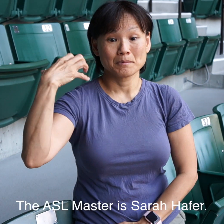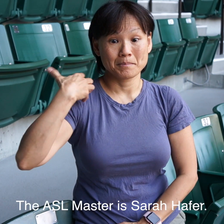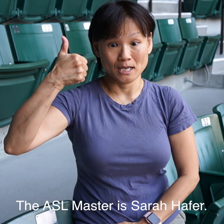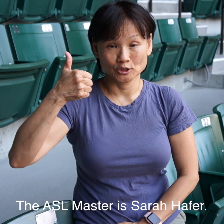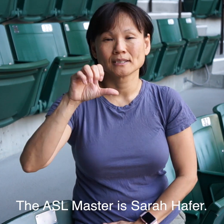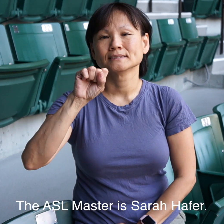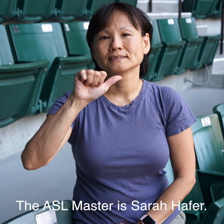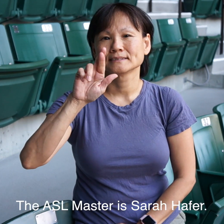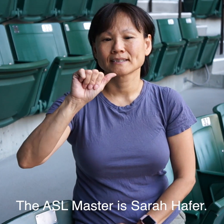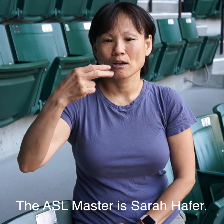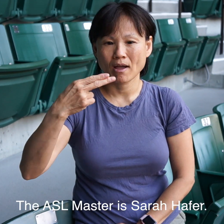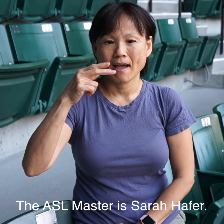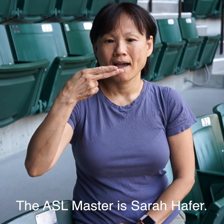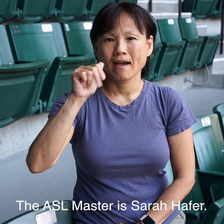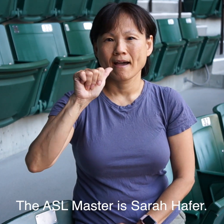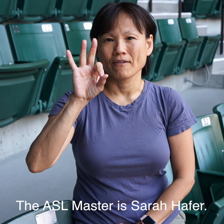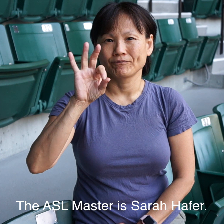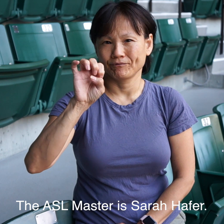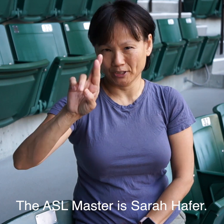The ASL master is Sarah Hafer.